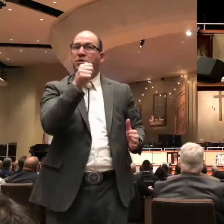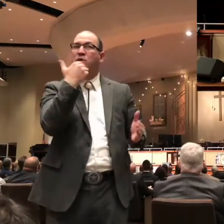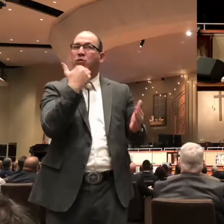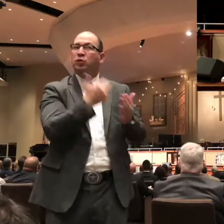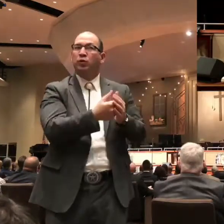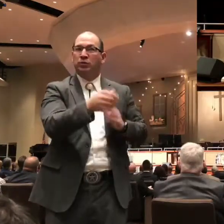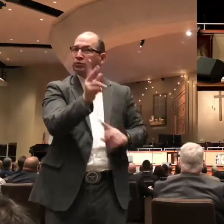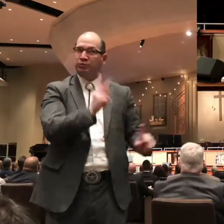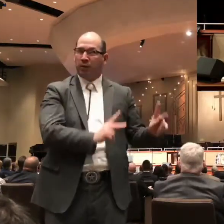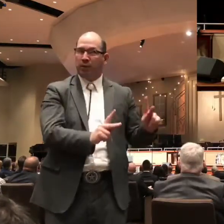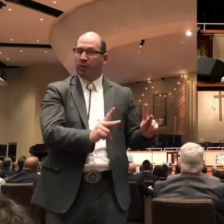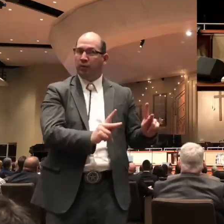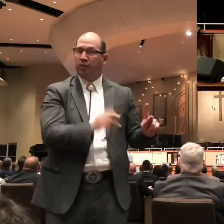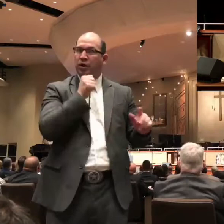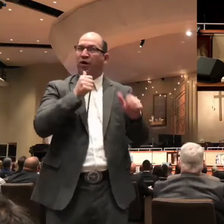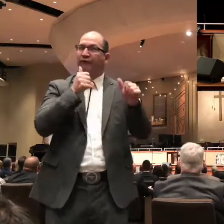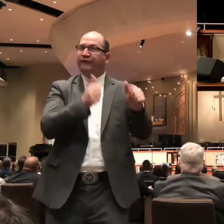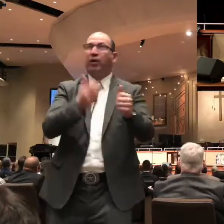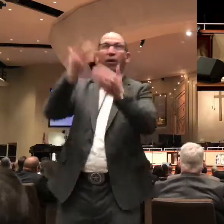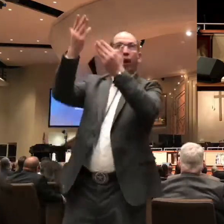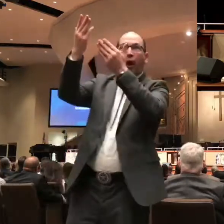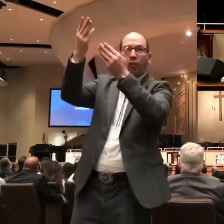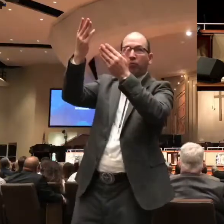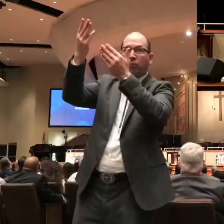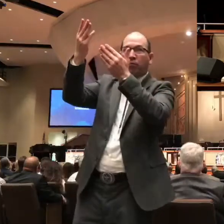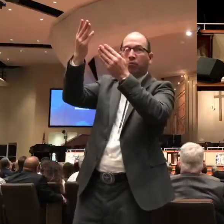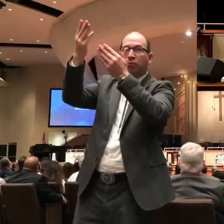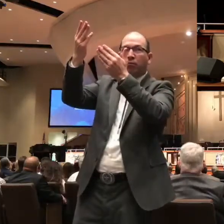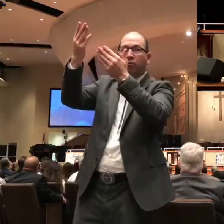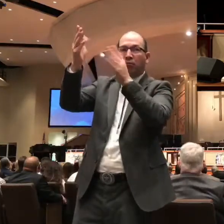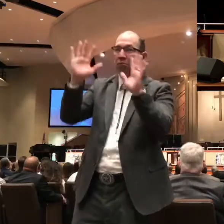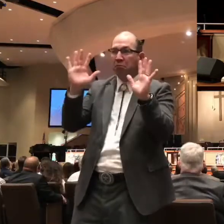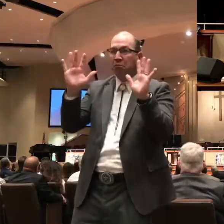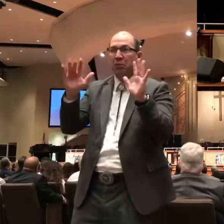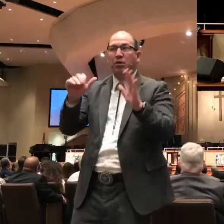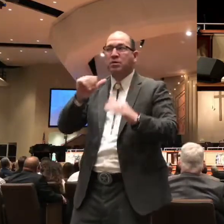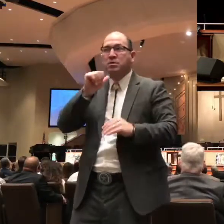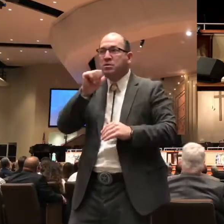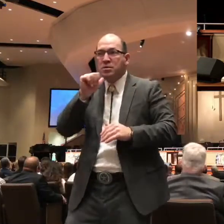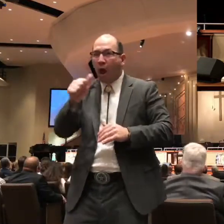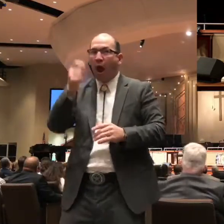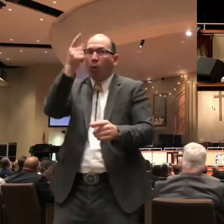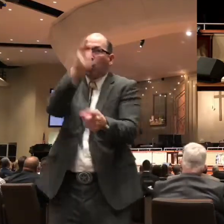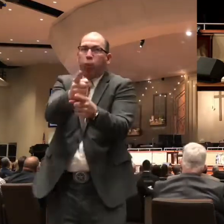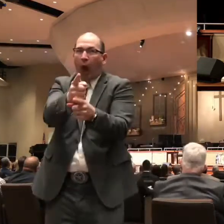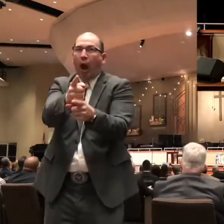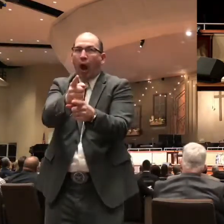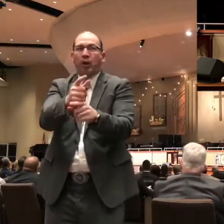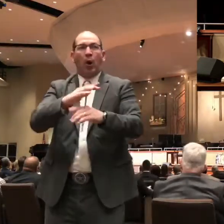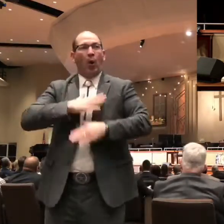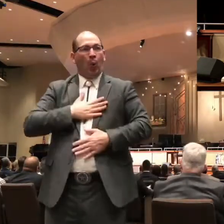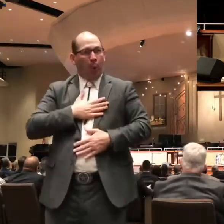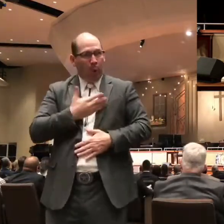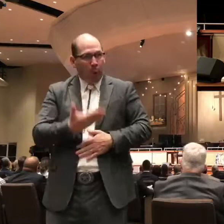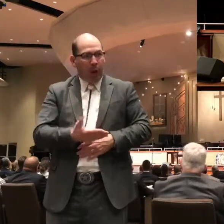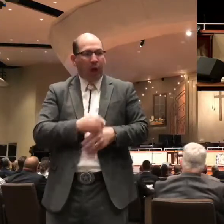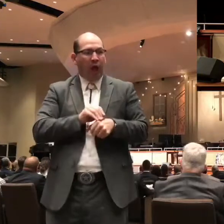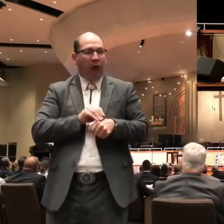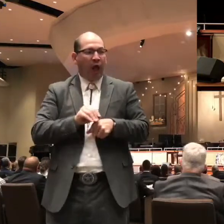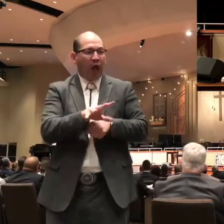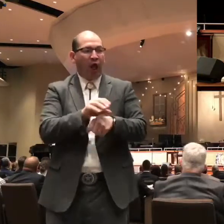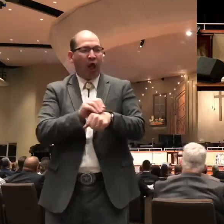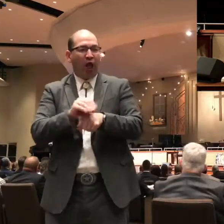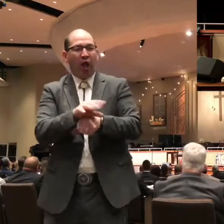not following after godly morals. They certainly do not have any ethics. They certainly are willing to influence